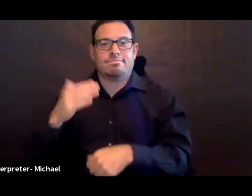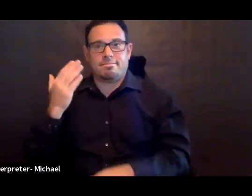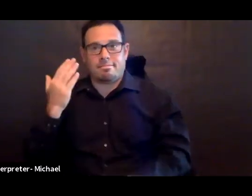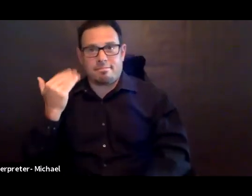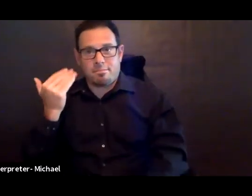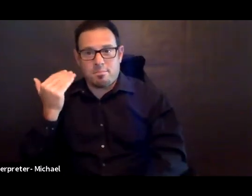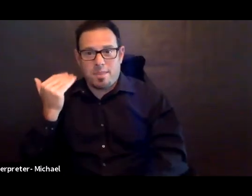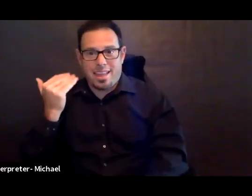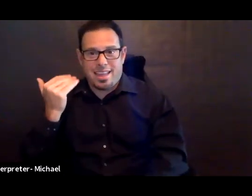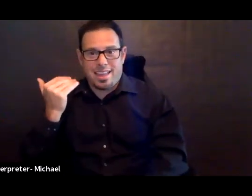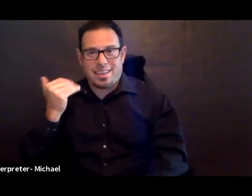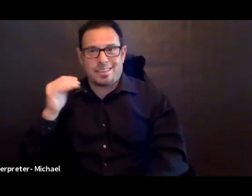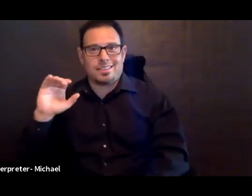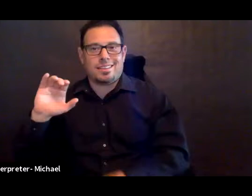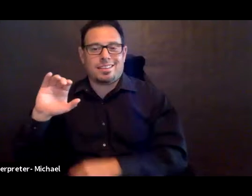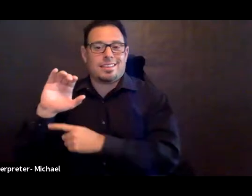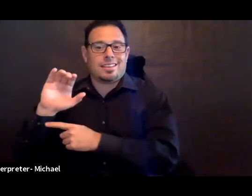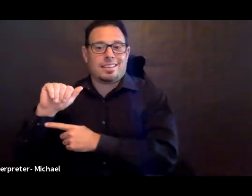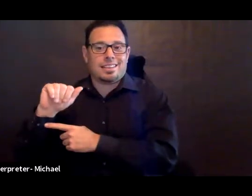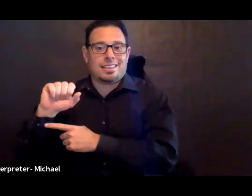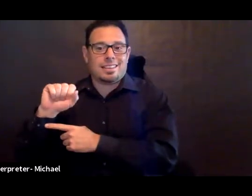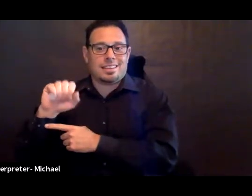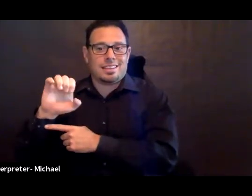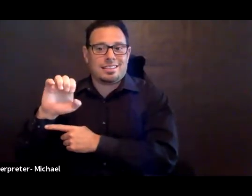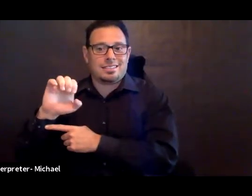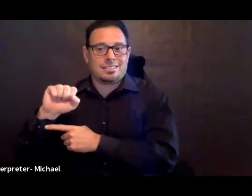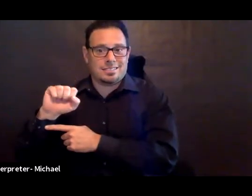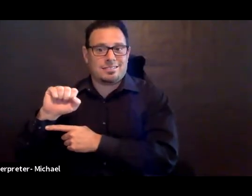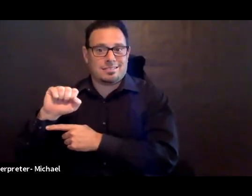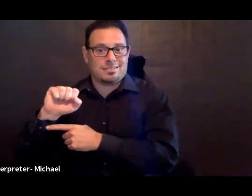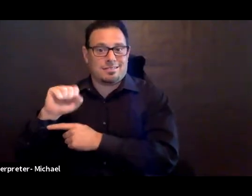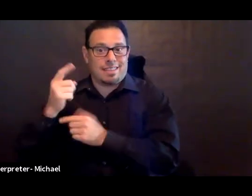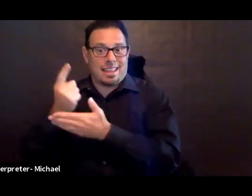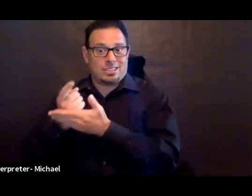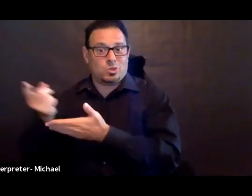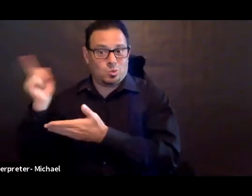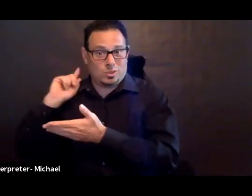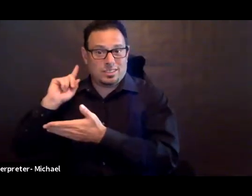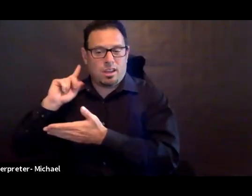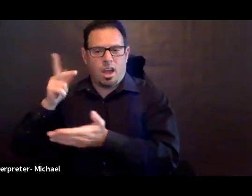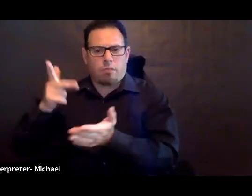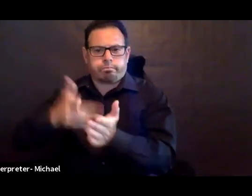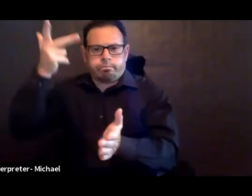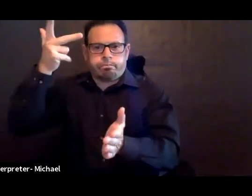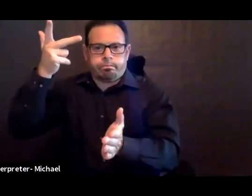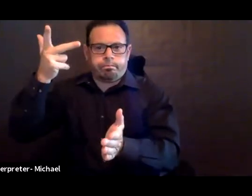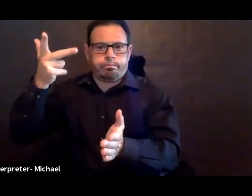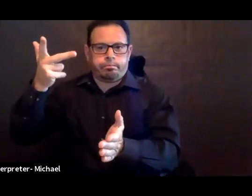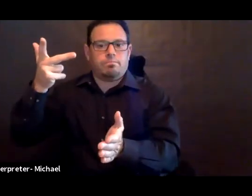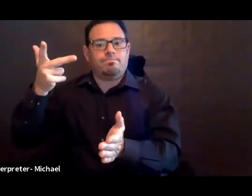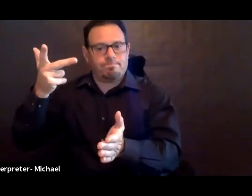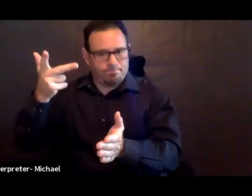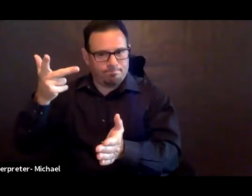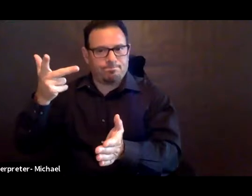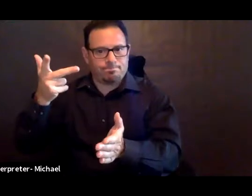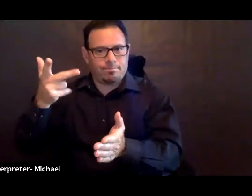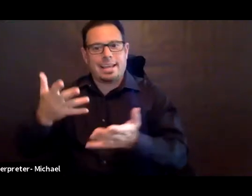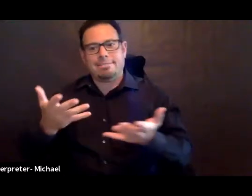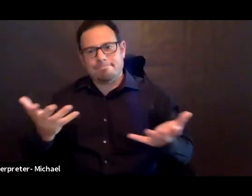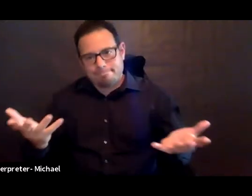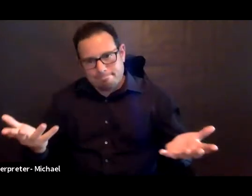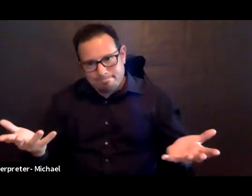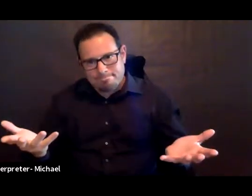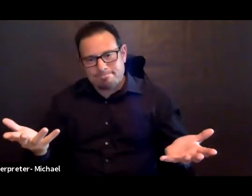officials and federal officials generally now referring to the dramatic case growth that's happening in the United States